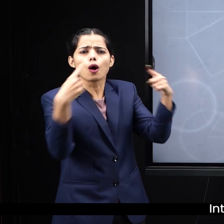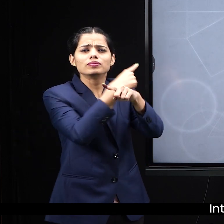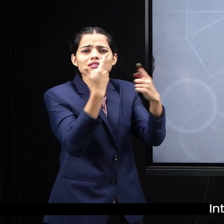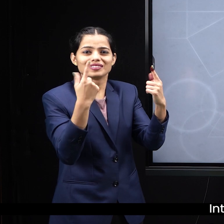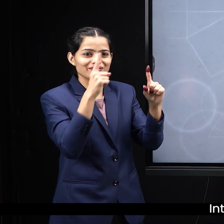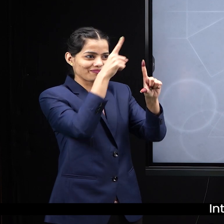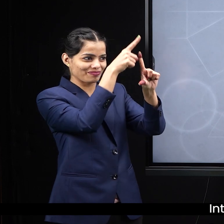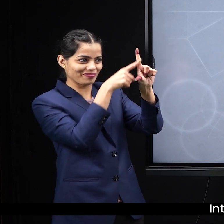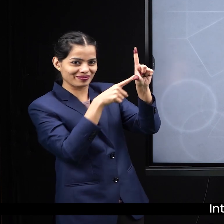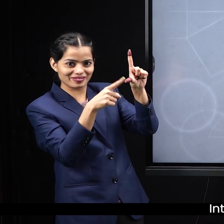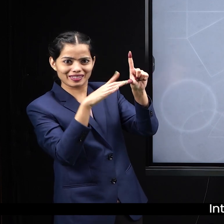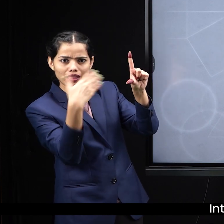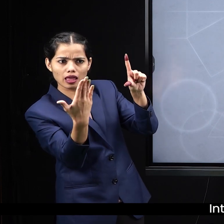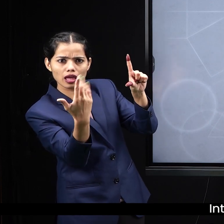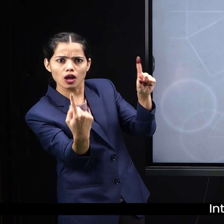interior opposite angles,